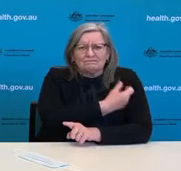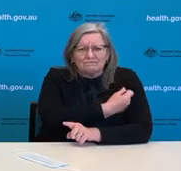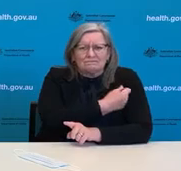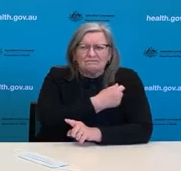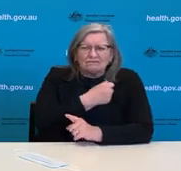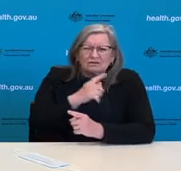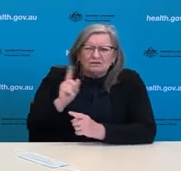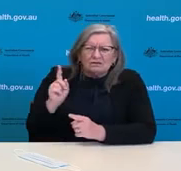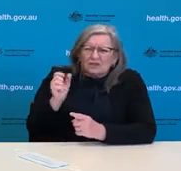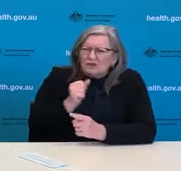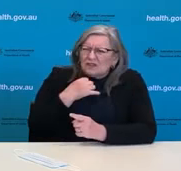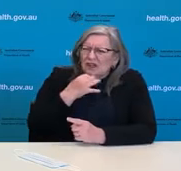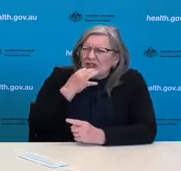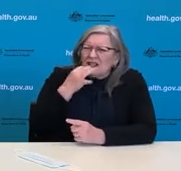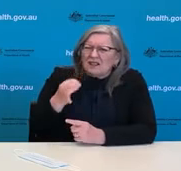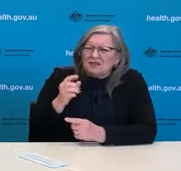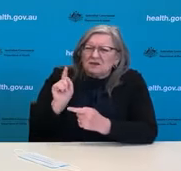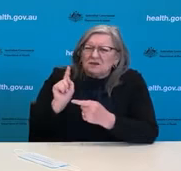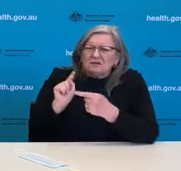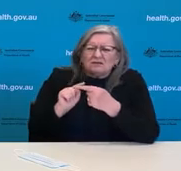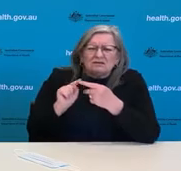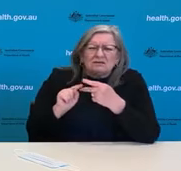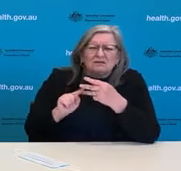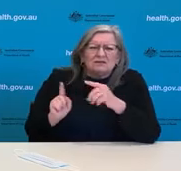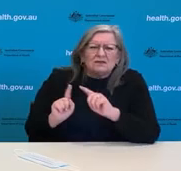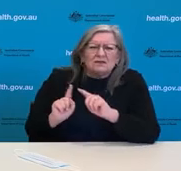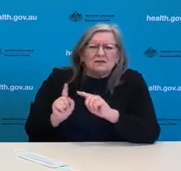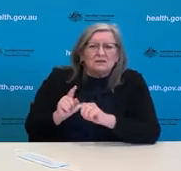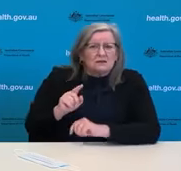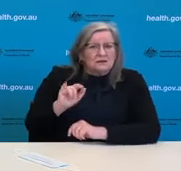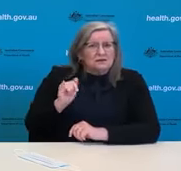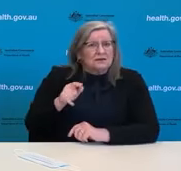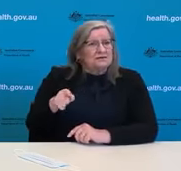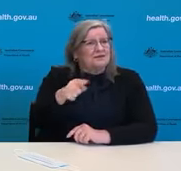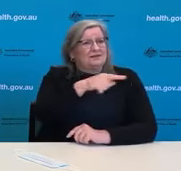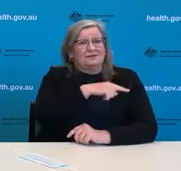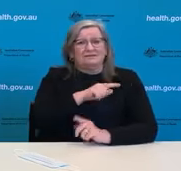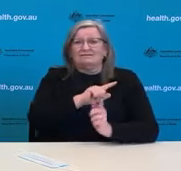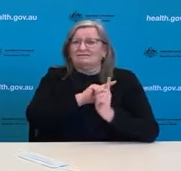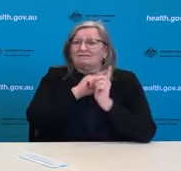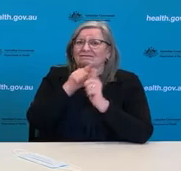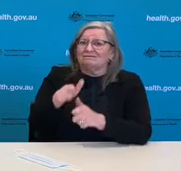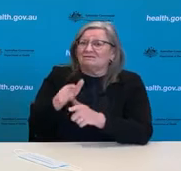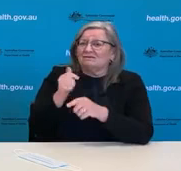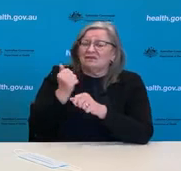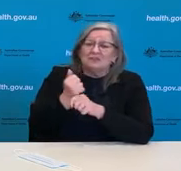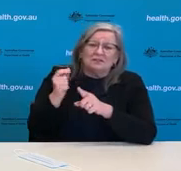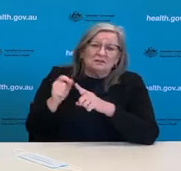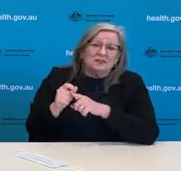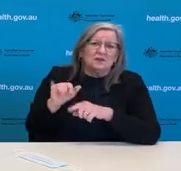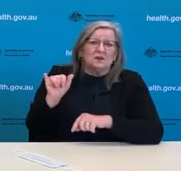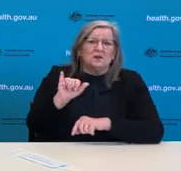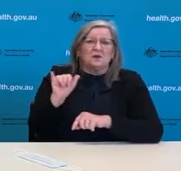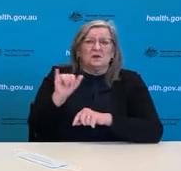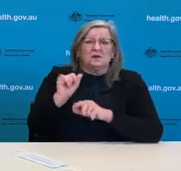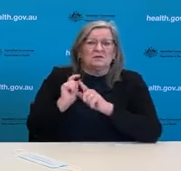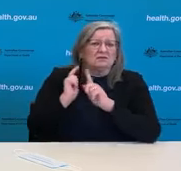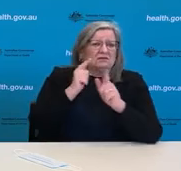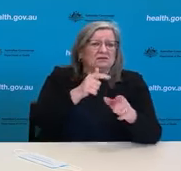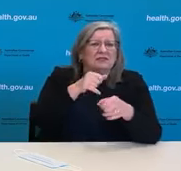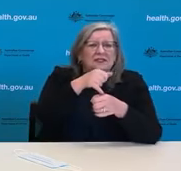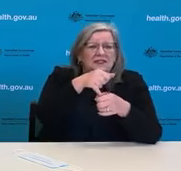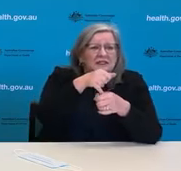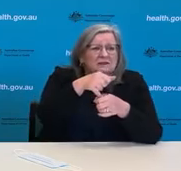vaccine? So you may go and get your vaccine from your local general practitioner, or from your local